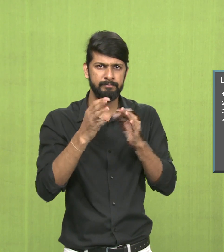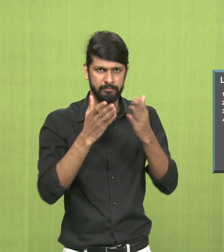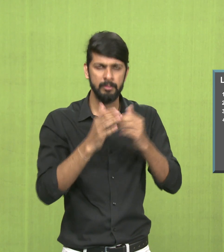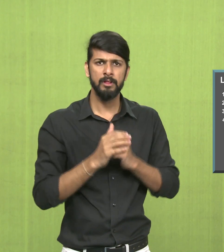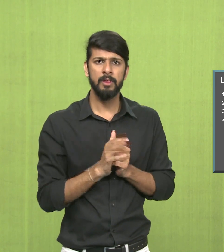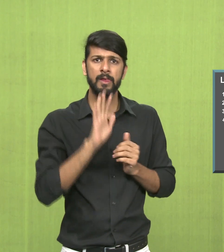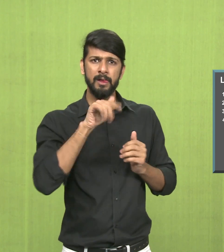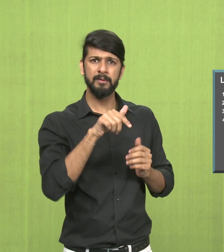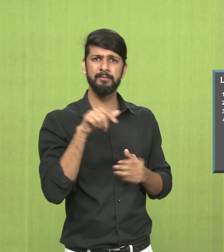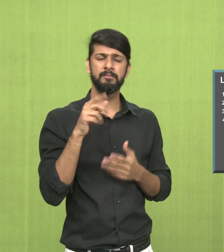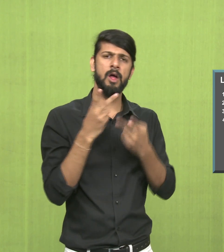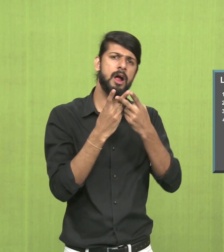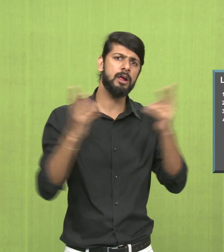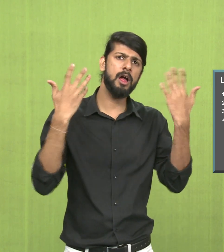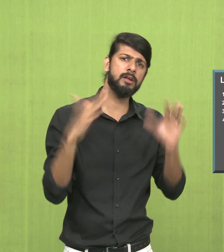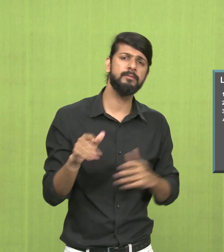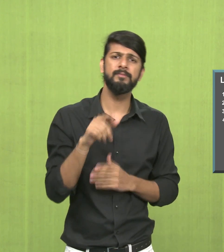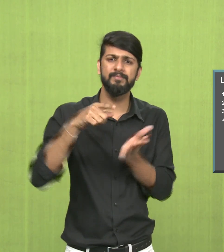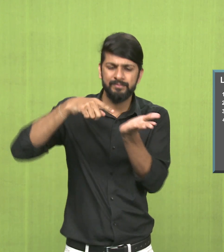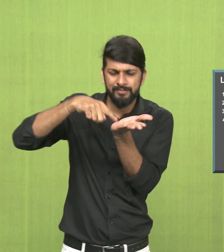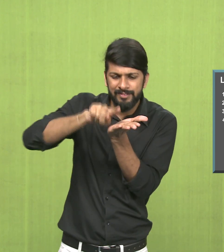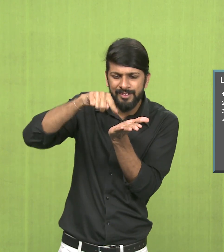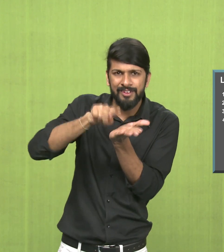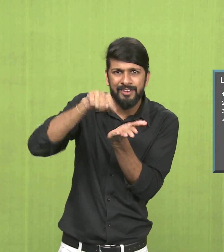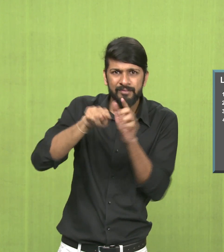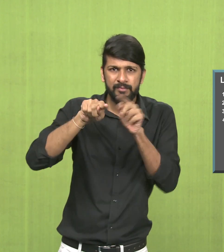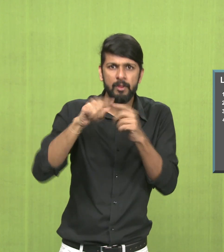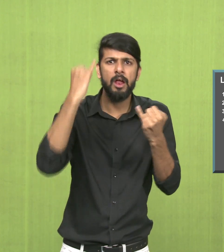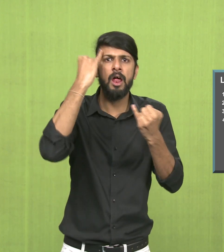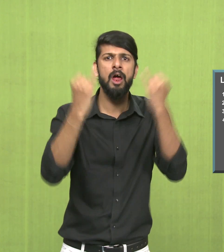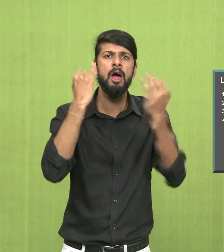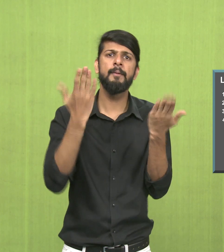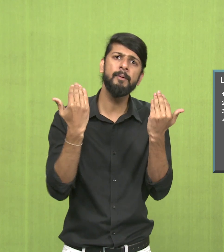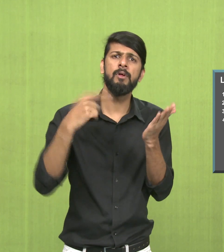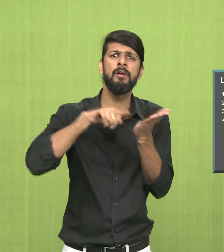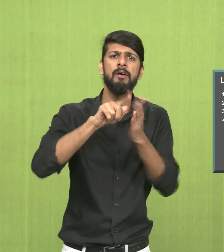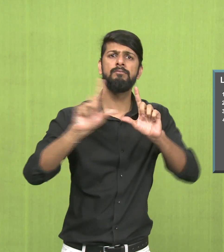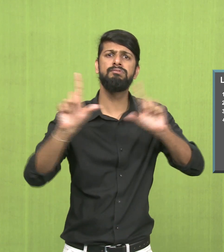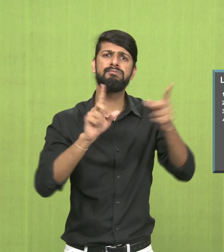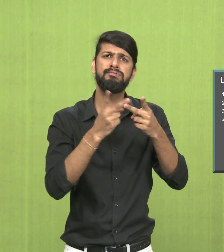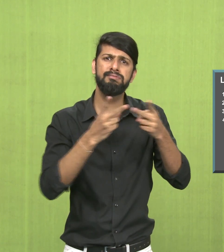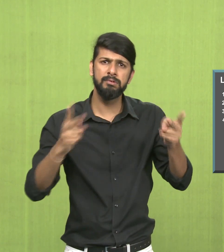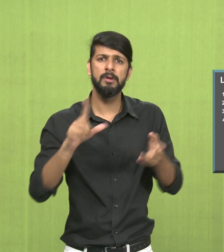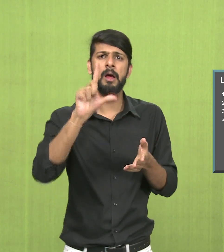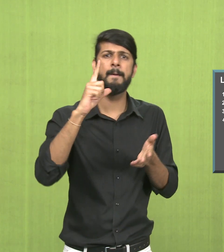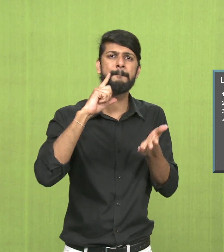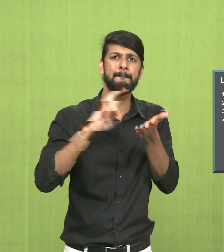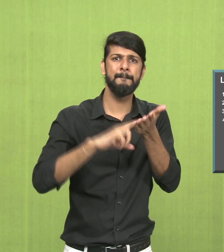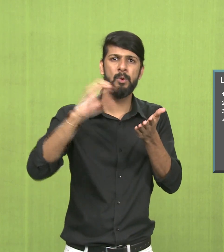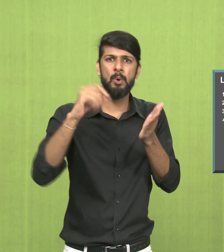What is the technique of making a lino cut print? So, you have to take a linoleum sheet